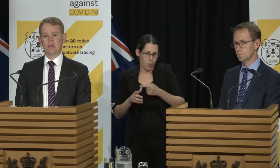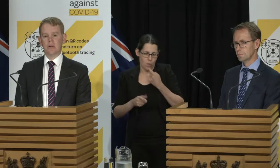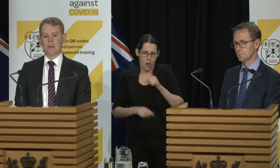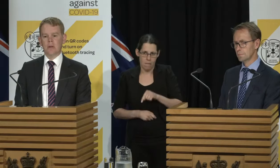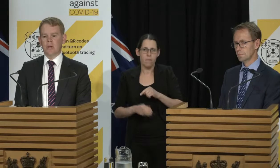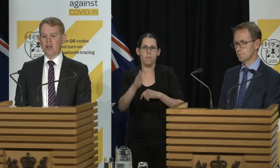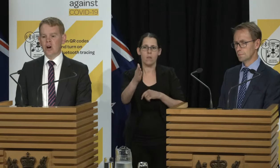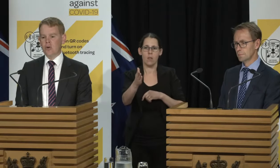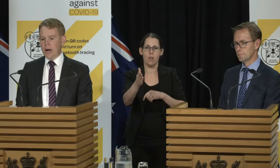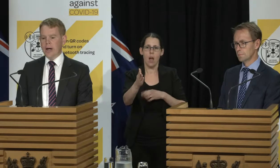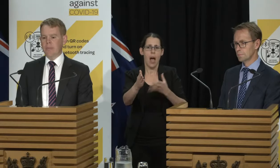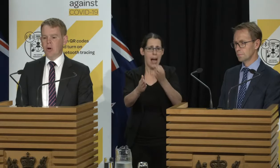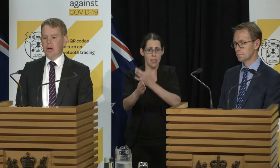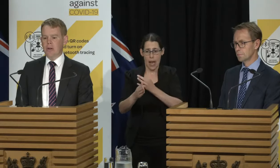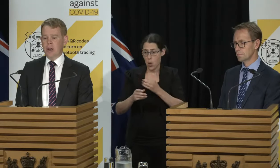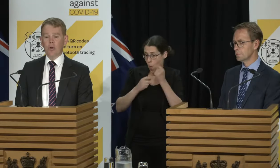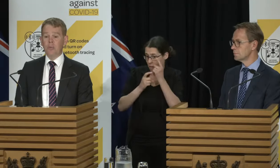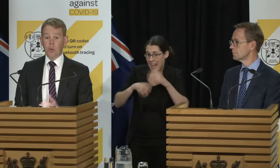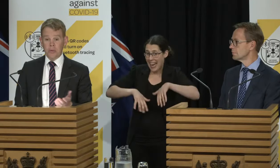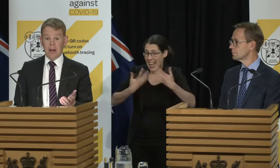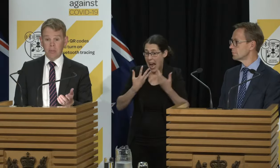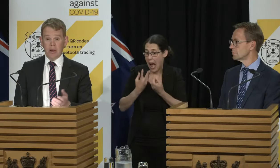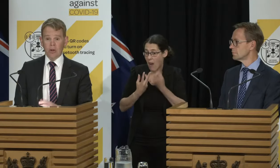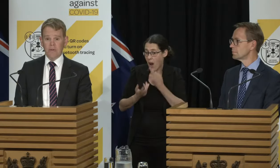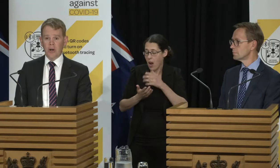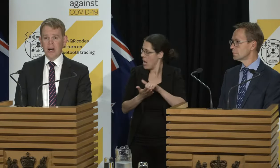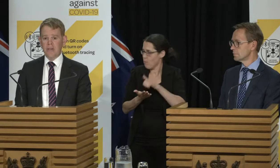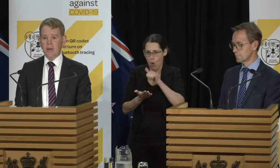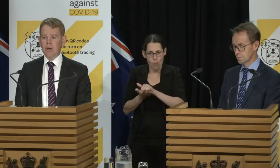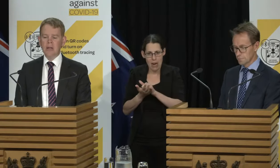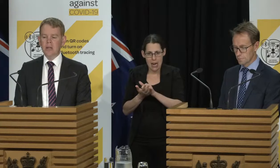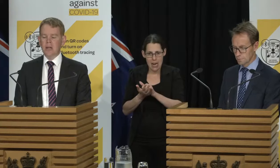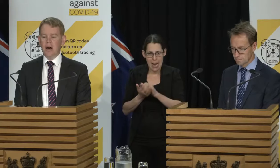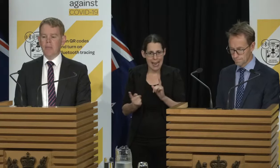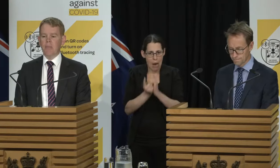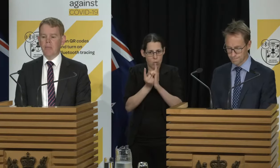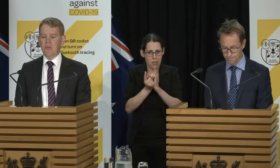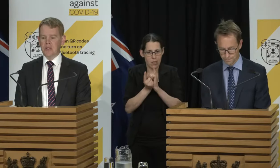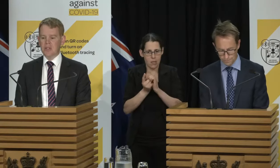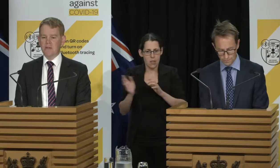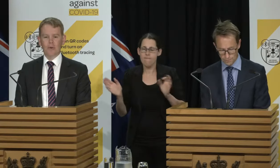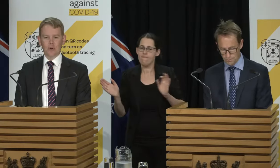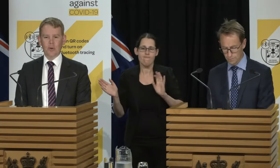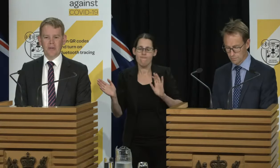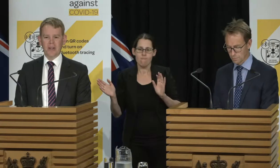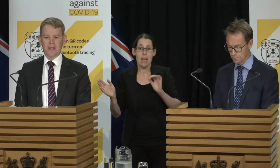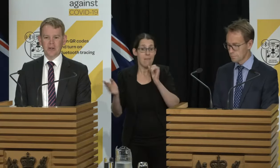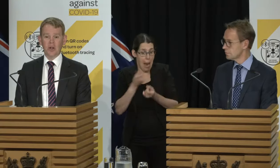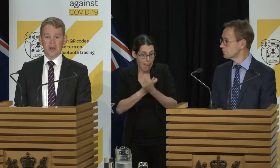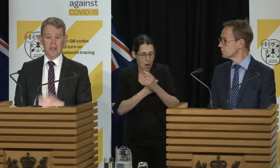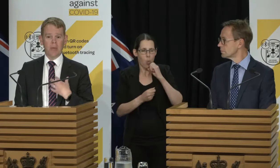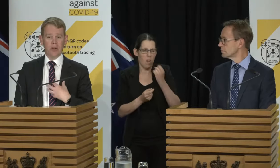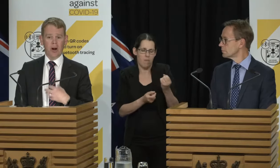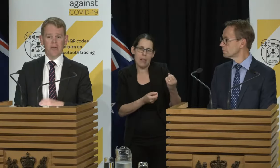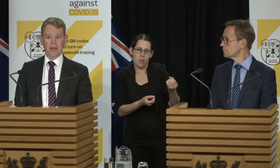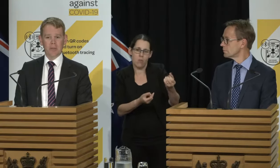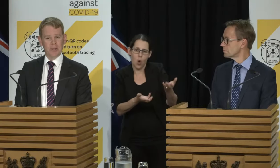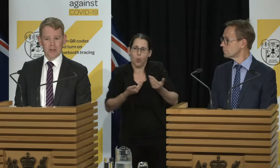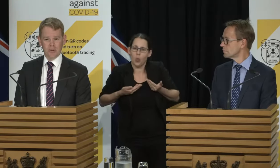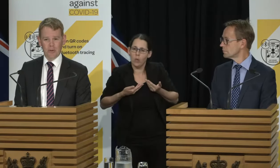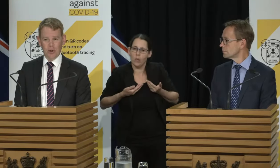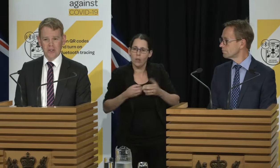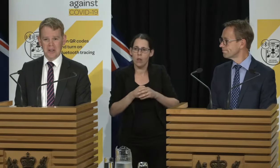inappropriate encounters? No, I would have been notified had there been. This is the first one of these that, certainly in the time that I